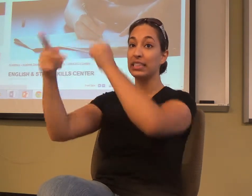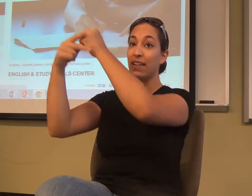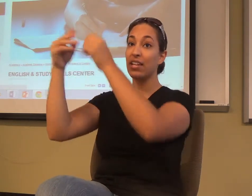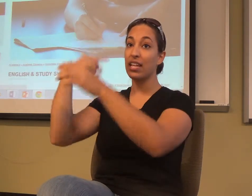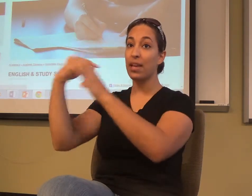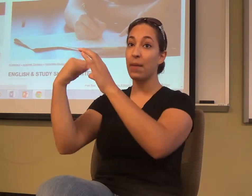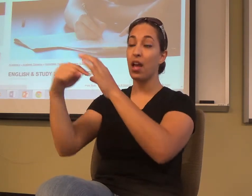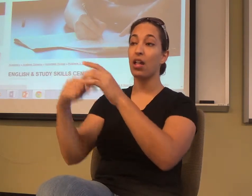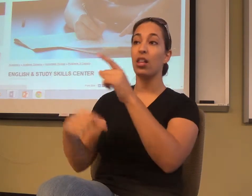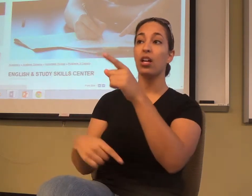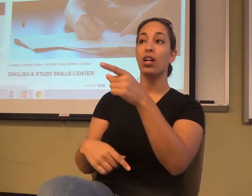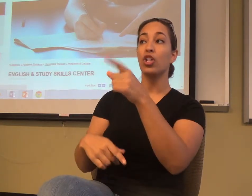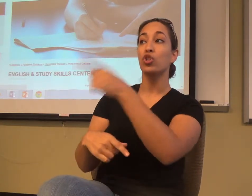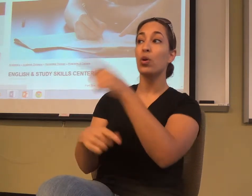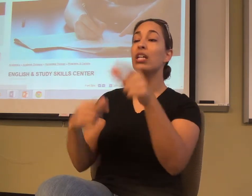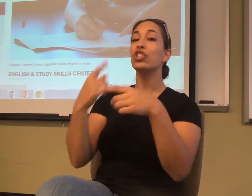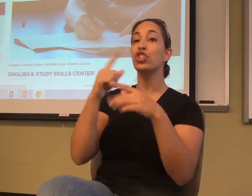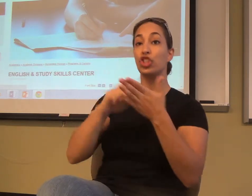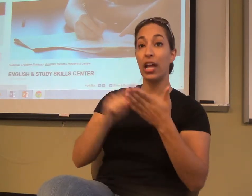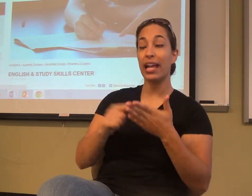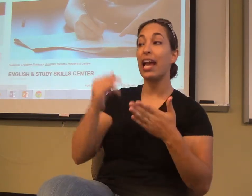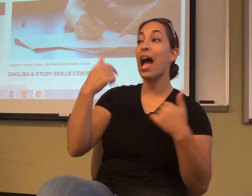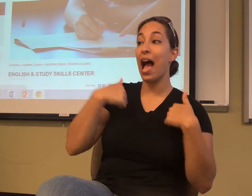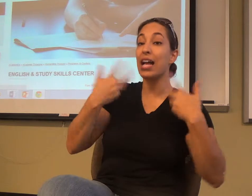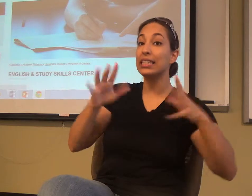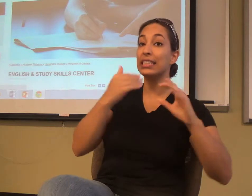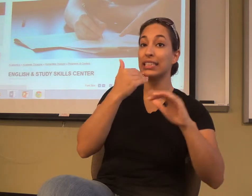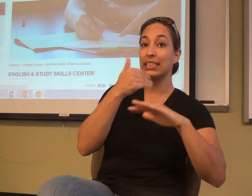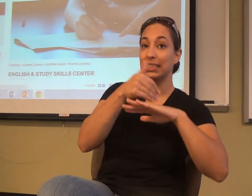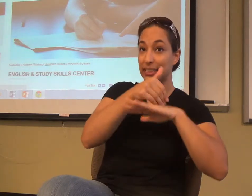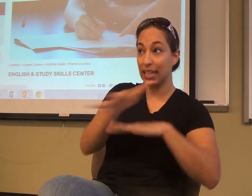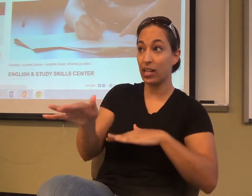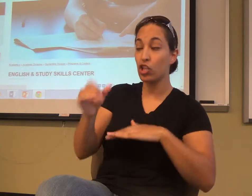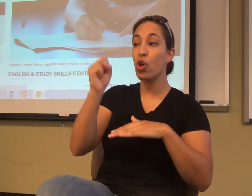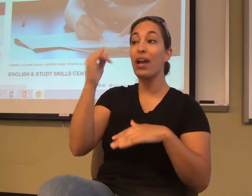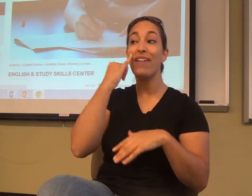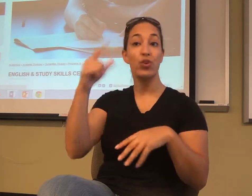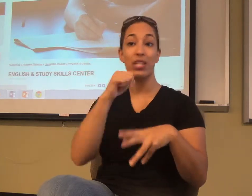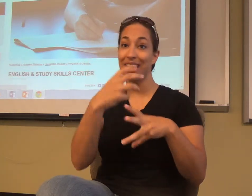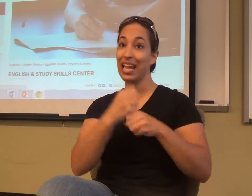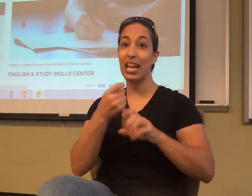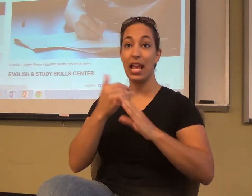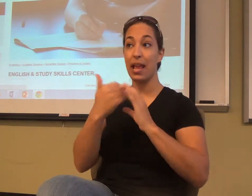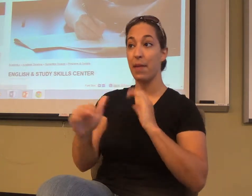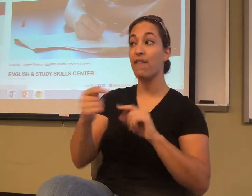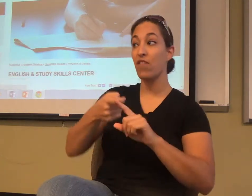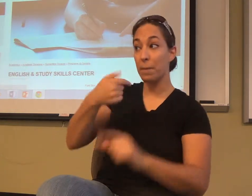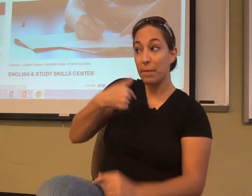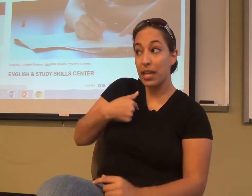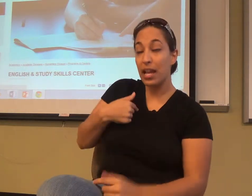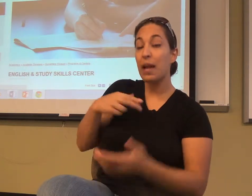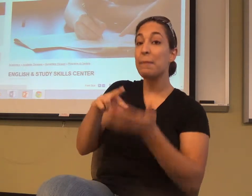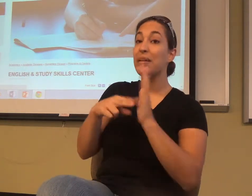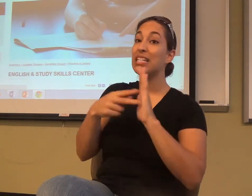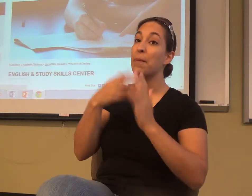there and check to make sure what email address is in there. Because you should have gotten an email from me. And if you're like most people, you probably have several different